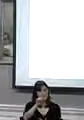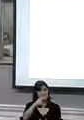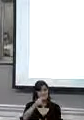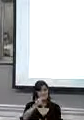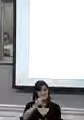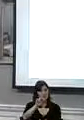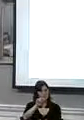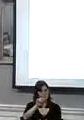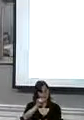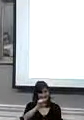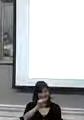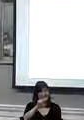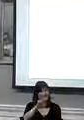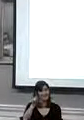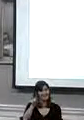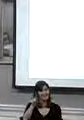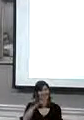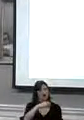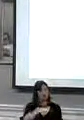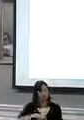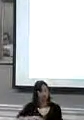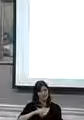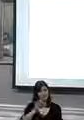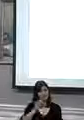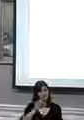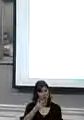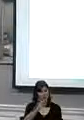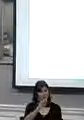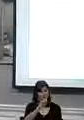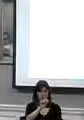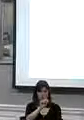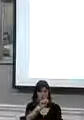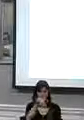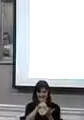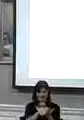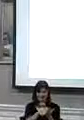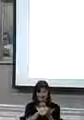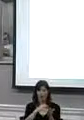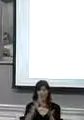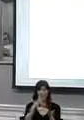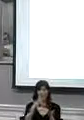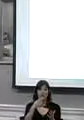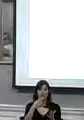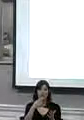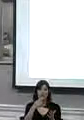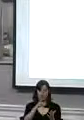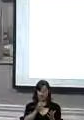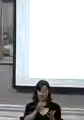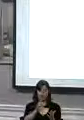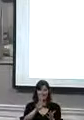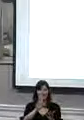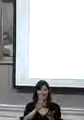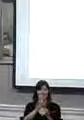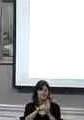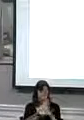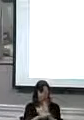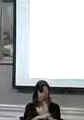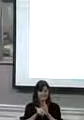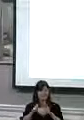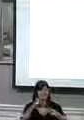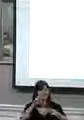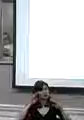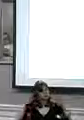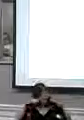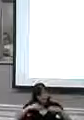the Harvard Kennedy School's Carr Center for Human Rights Policy. Her scholarly interests converge at the intersection of human